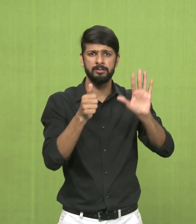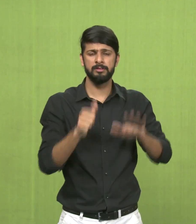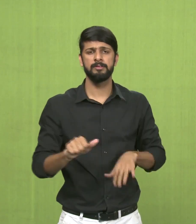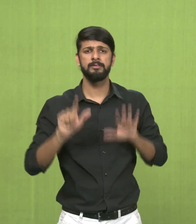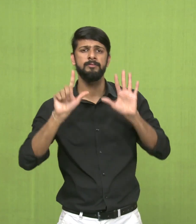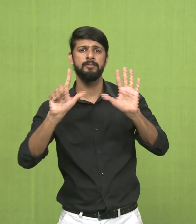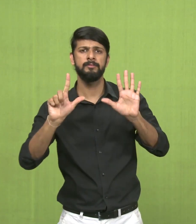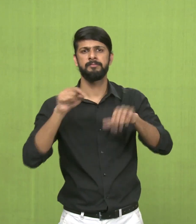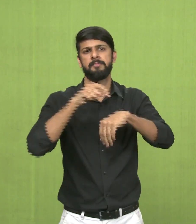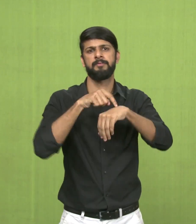1567.